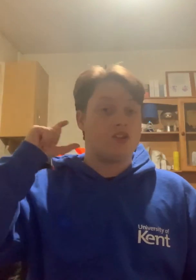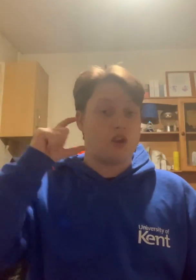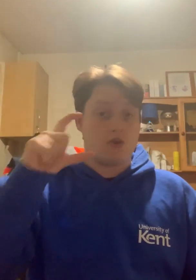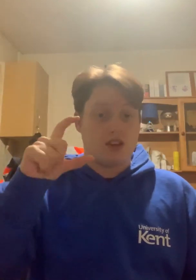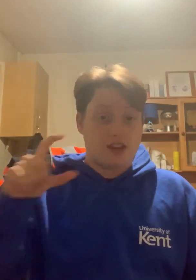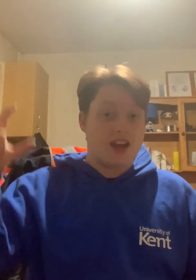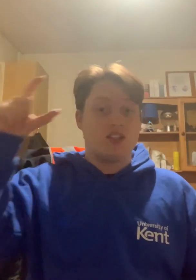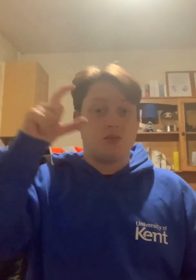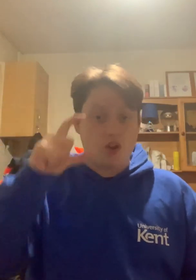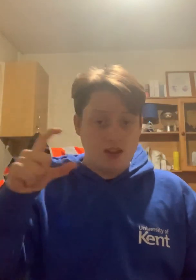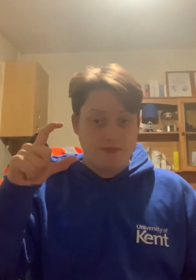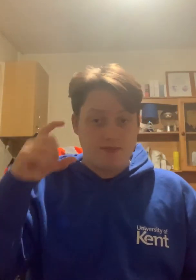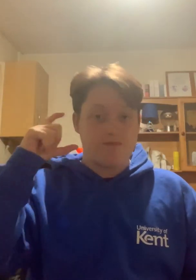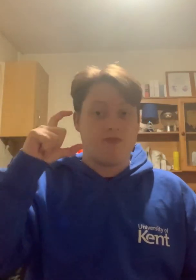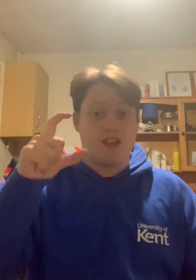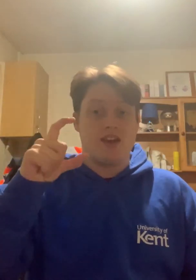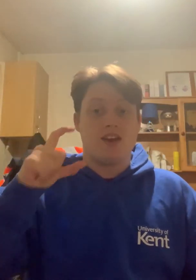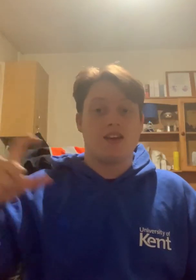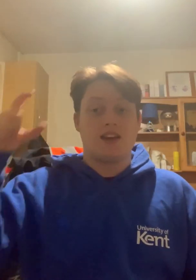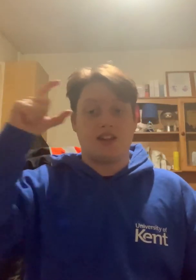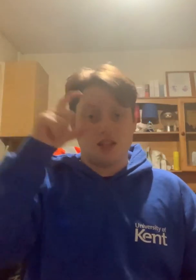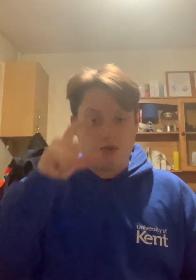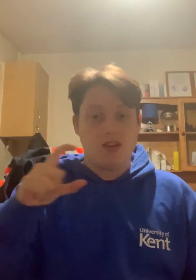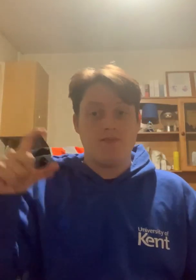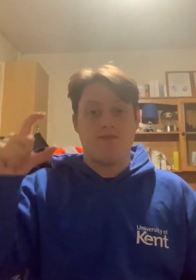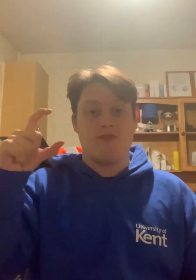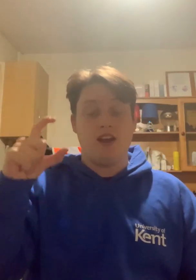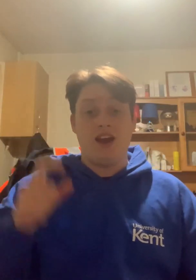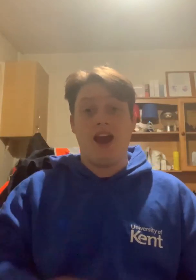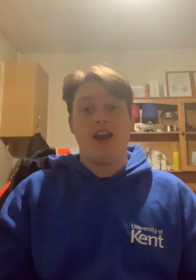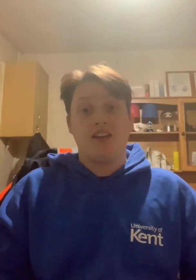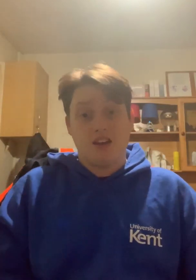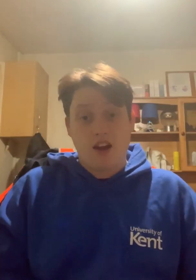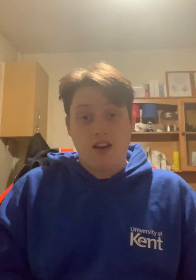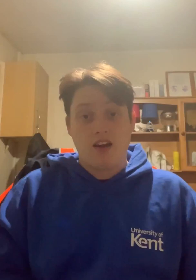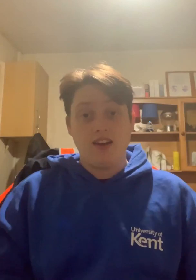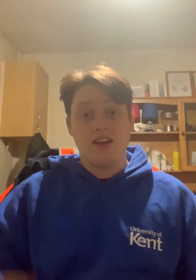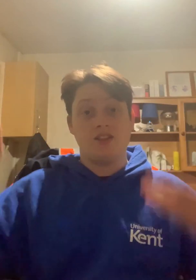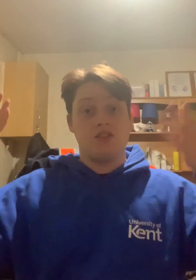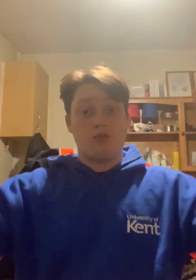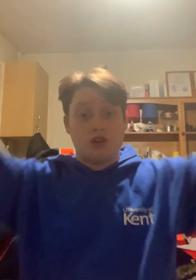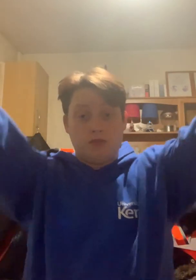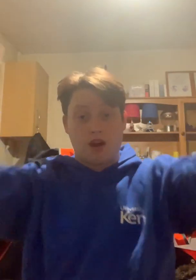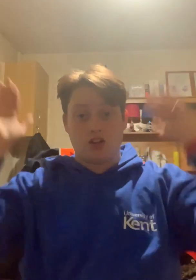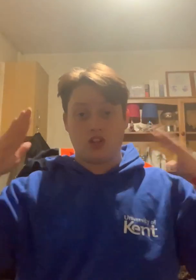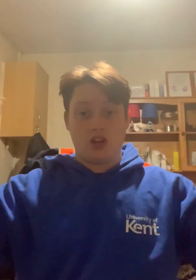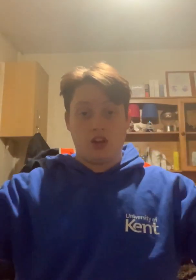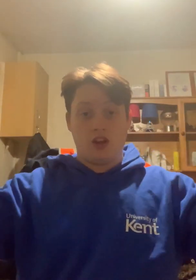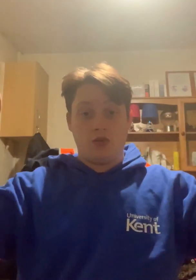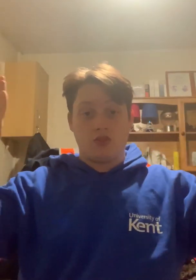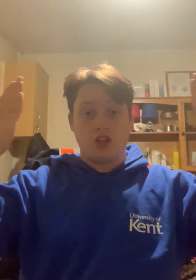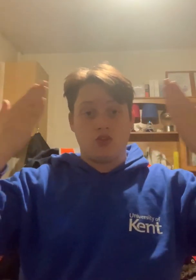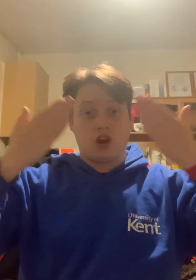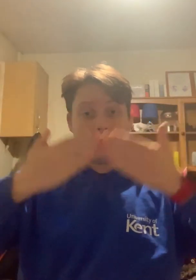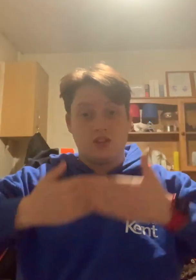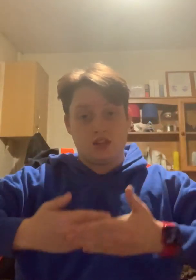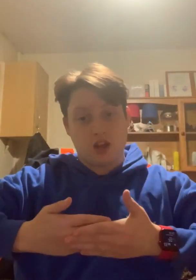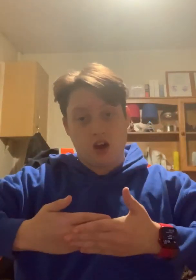So Canterbury. Canterbury. Nightline is pretty much pretend you're closing the